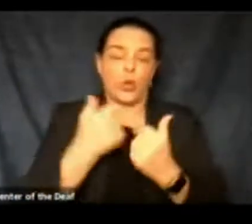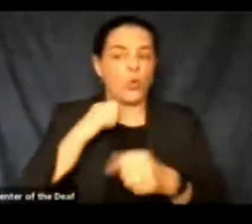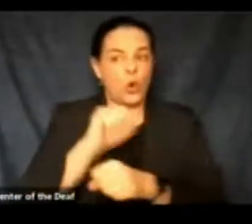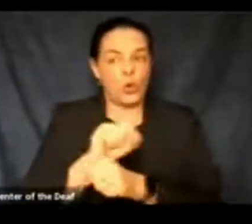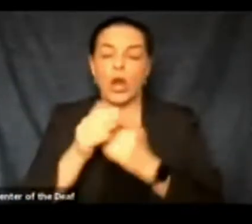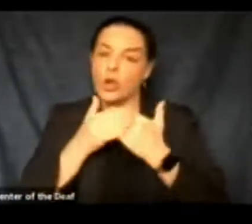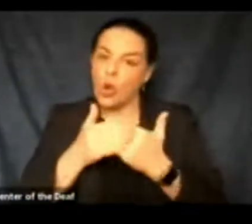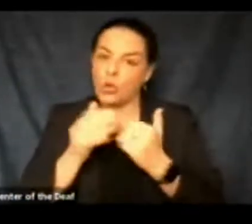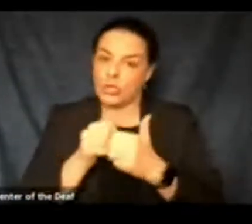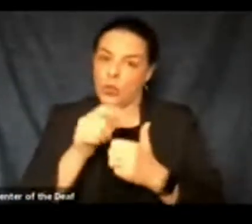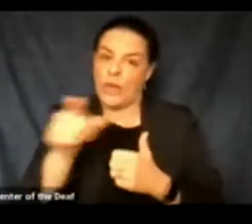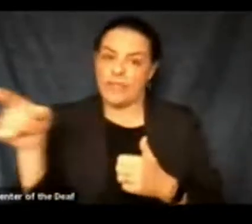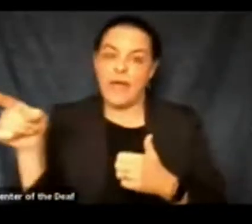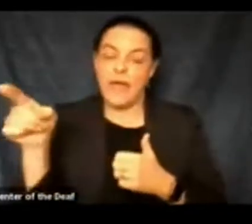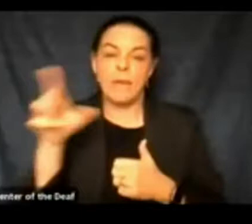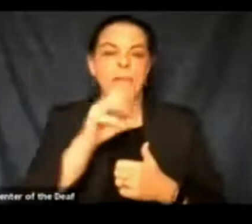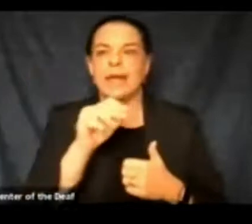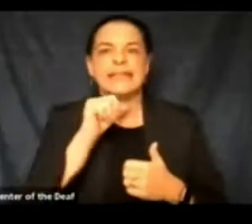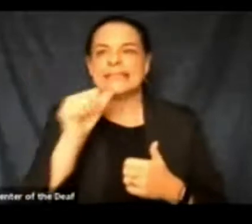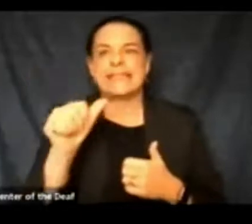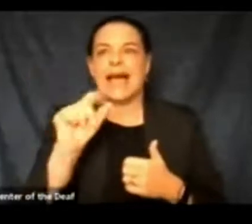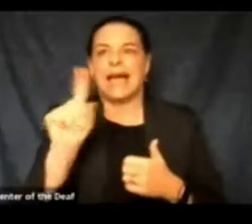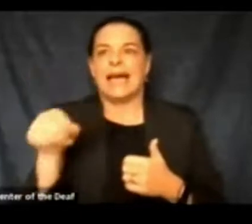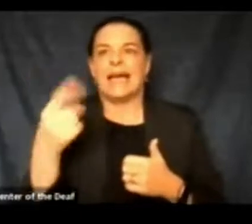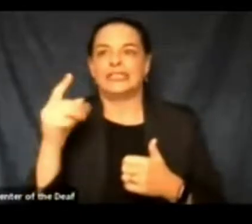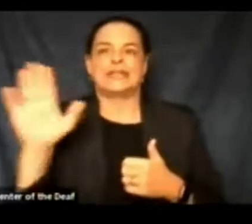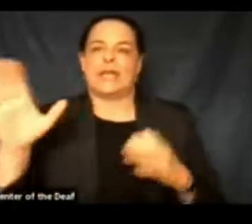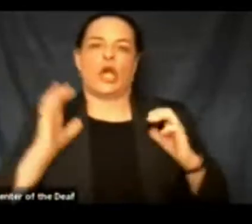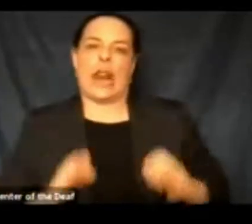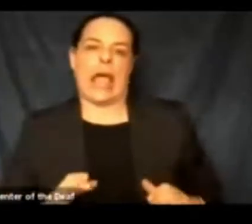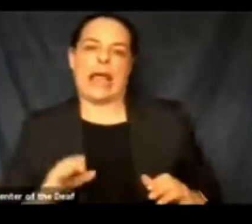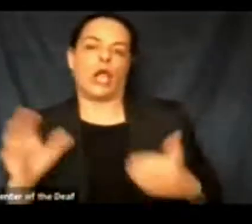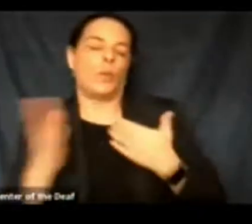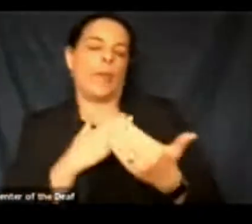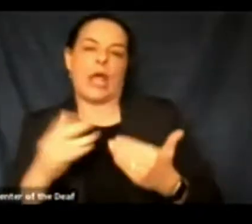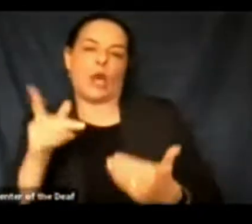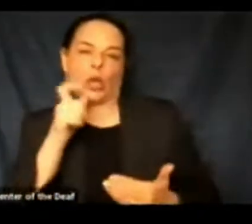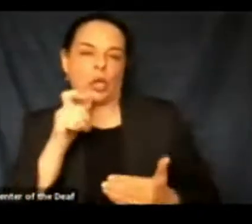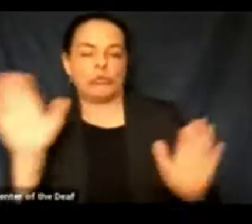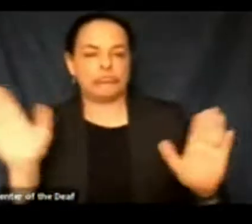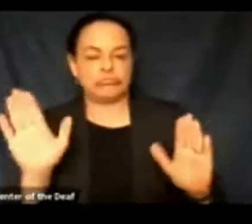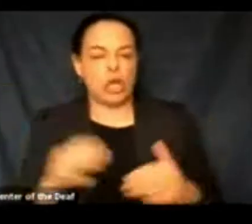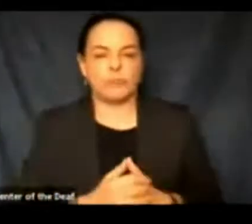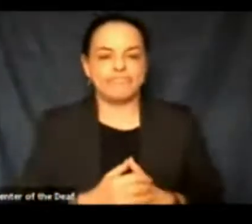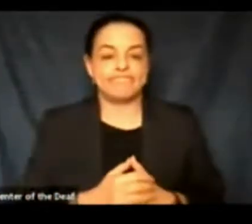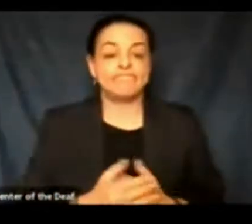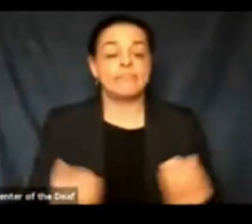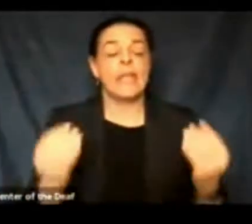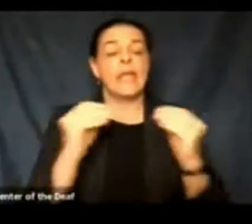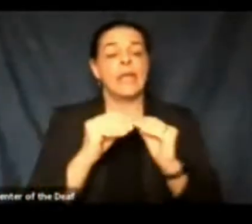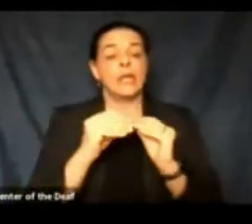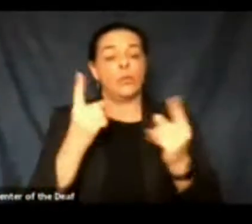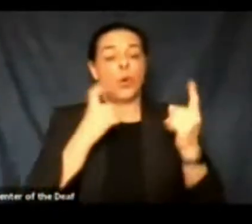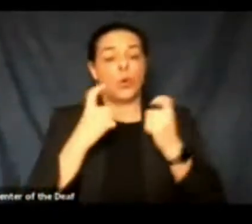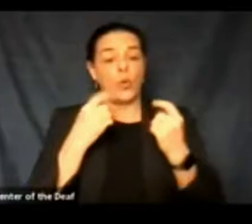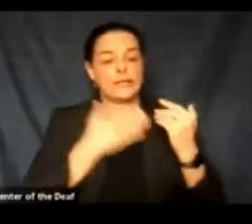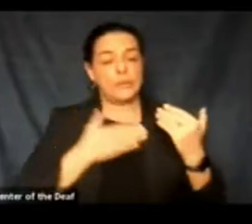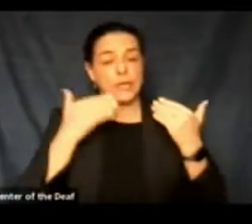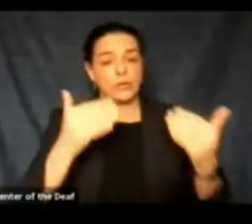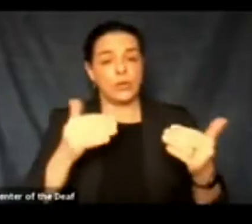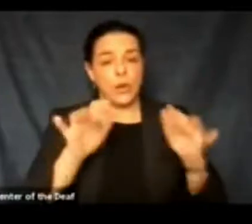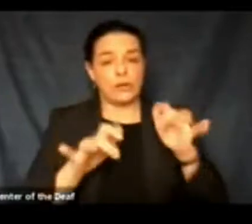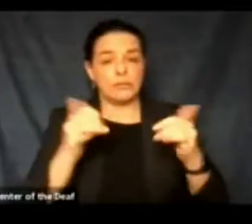that. And it's not just their clientele. Any further questions? Please go ahead and submit them